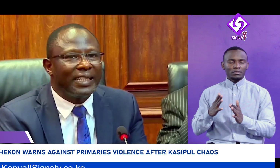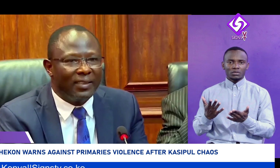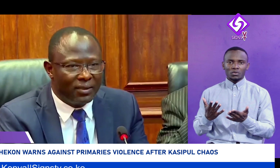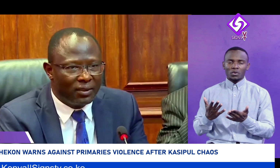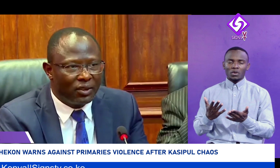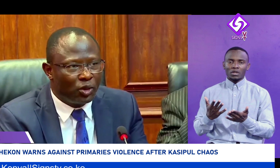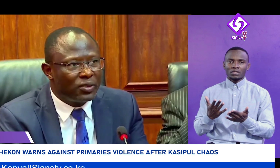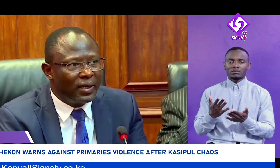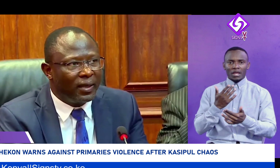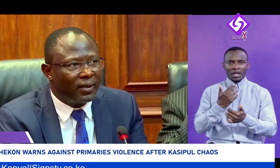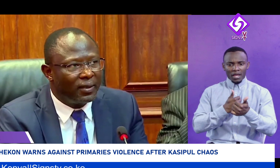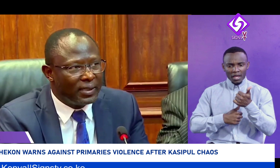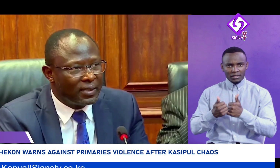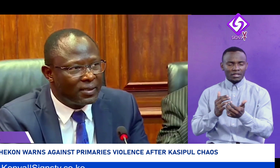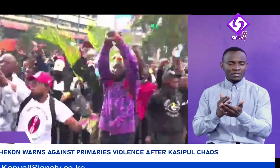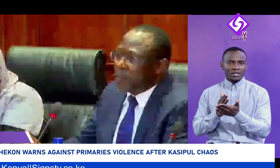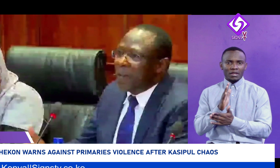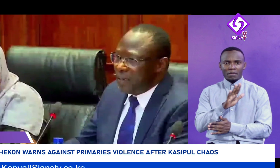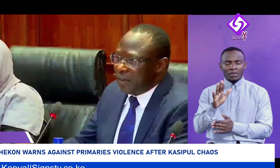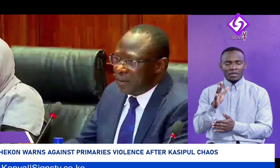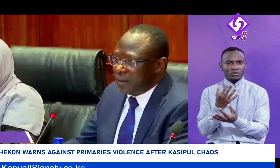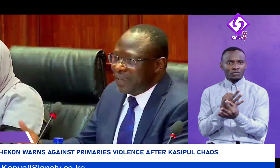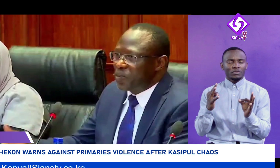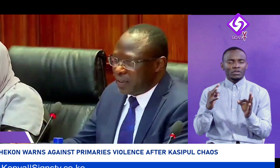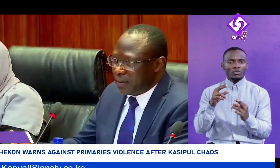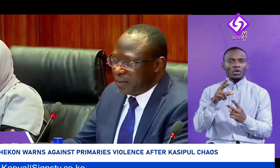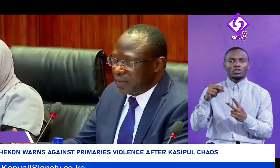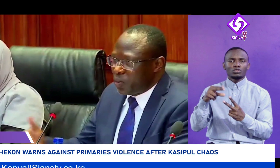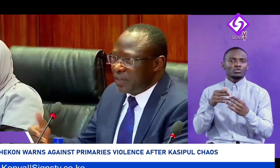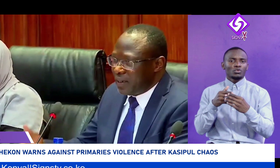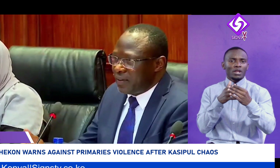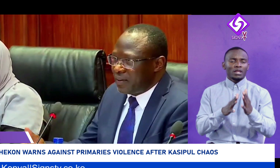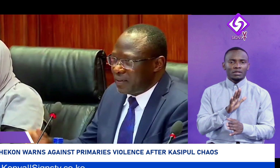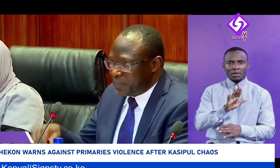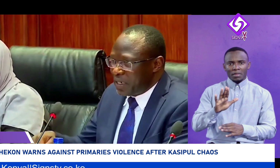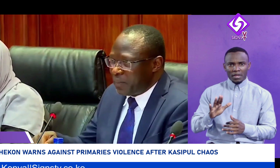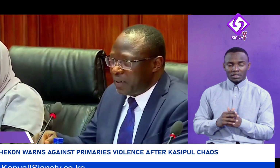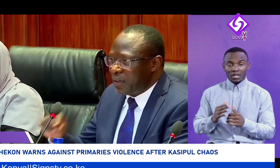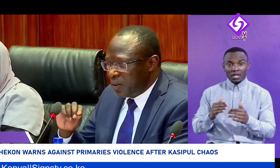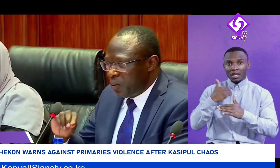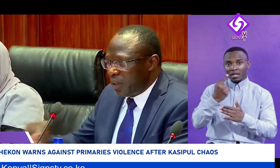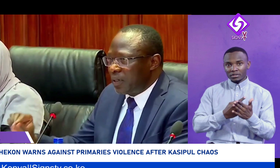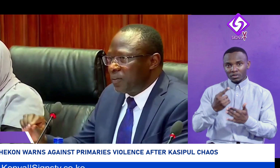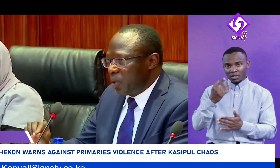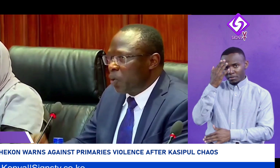freely choose their leaders. On Monday next week, 29th September, we are